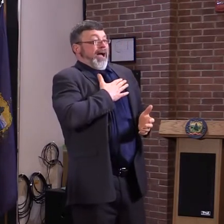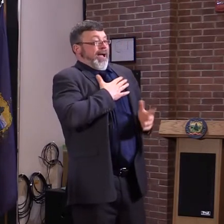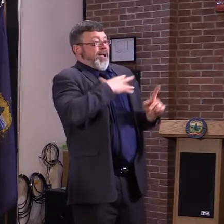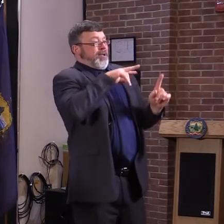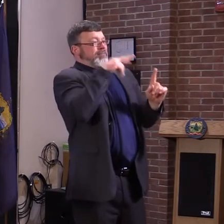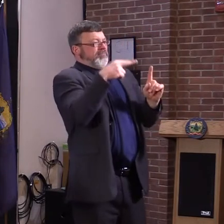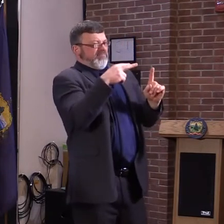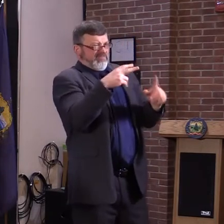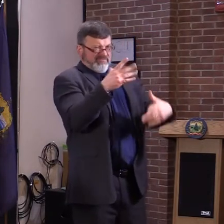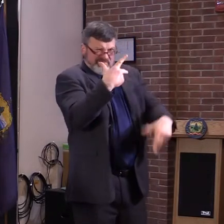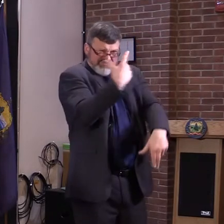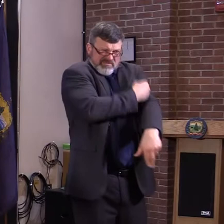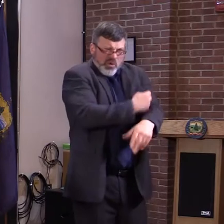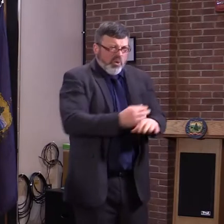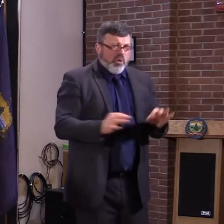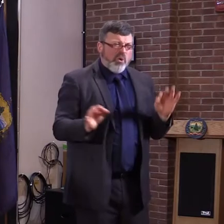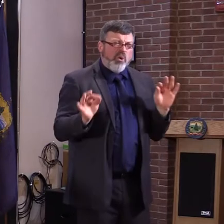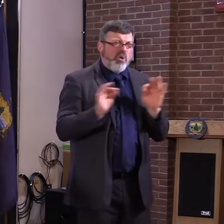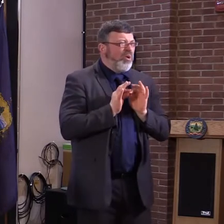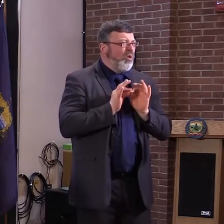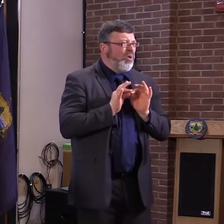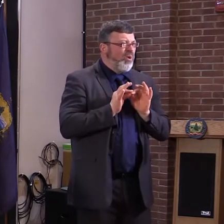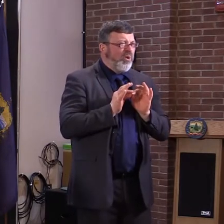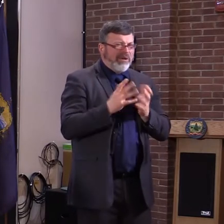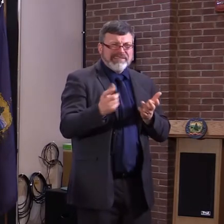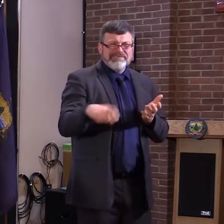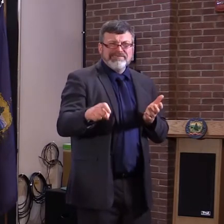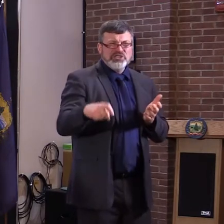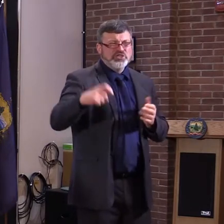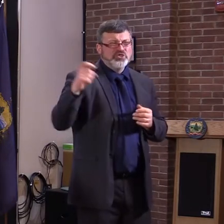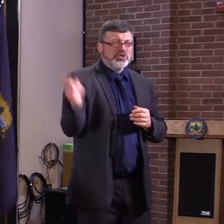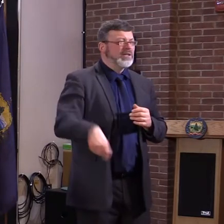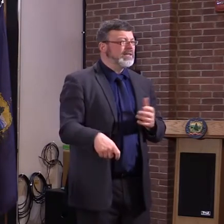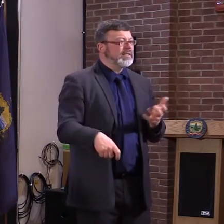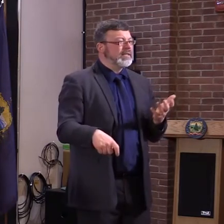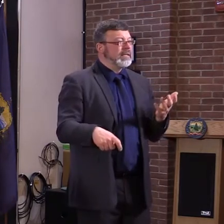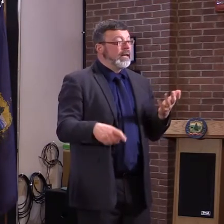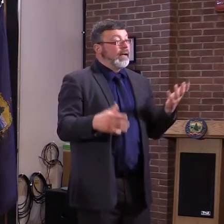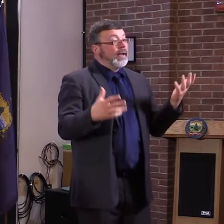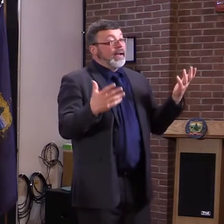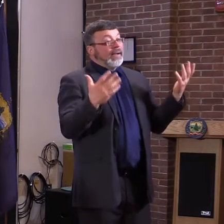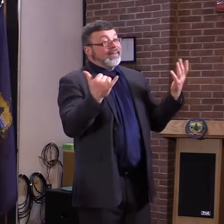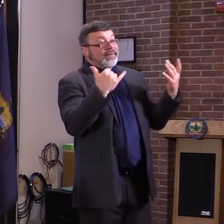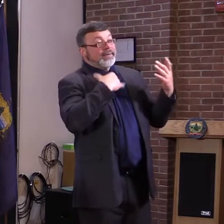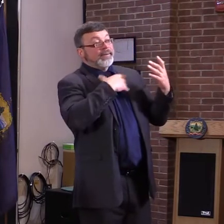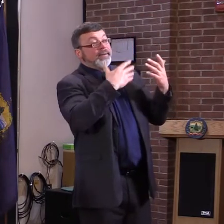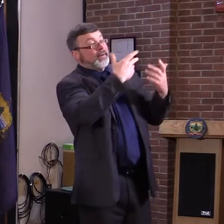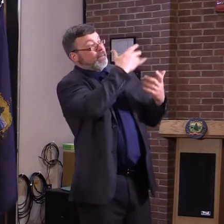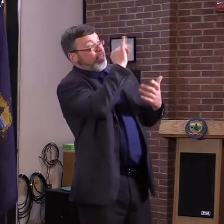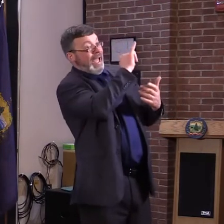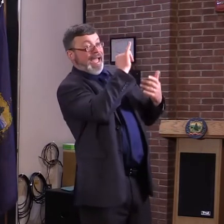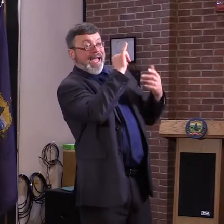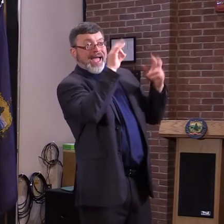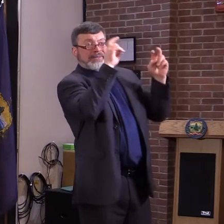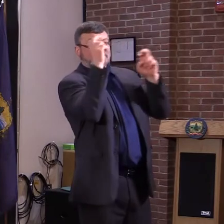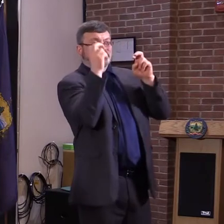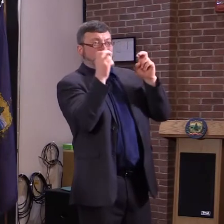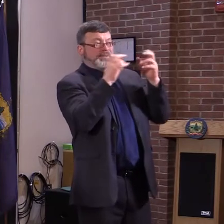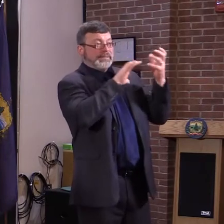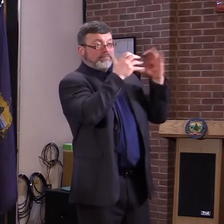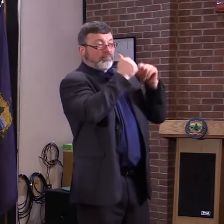important. In this case, it remains to be seen whether the steps